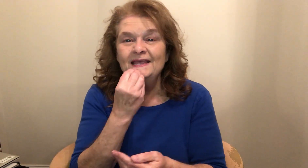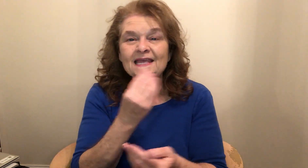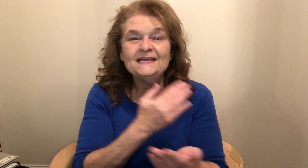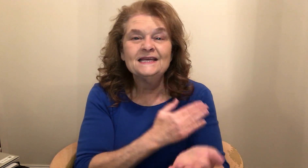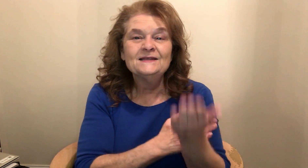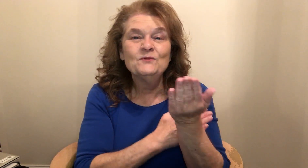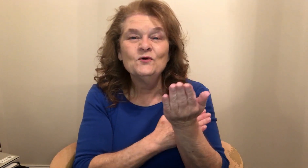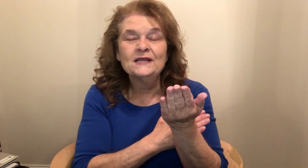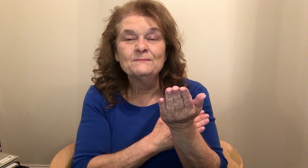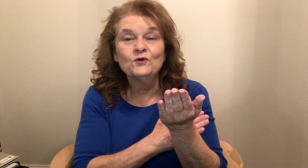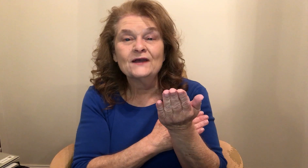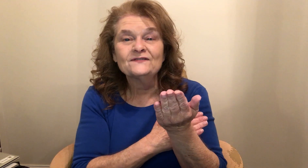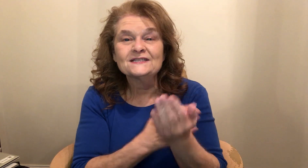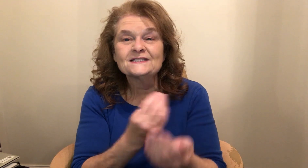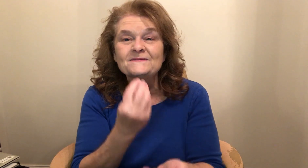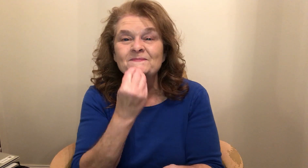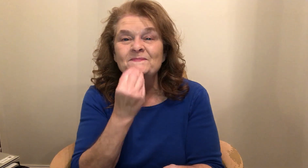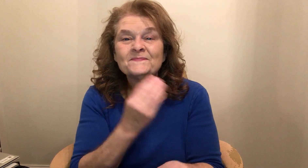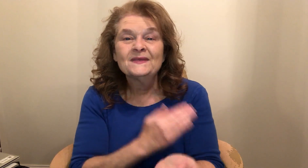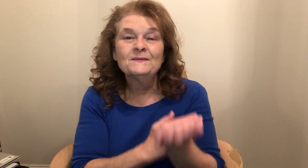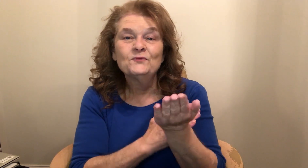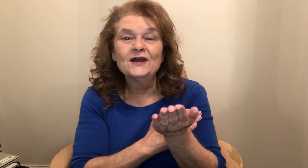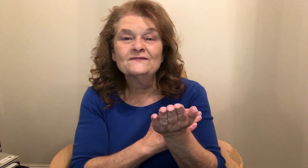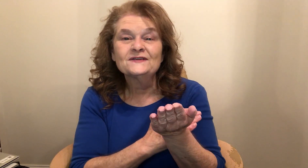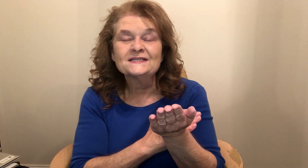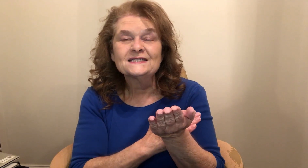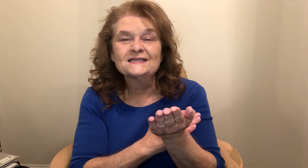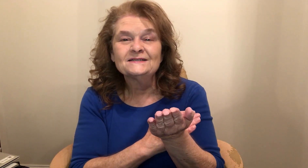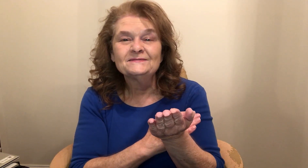Eat in the morning, breakfast. Breakfast.